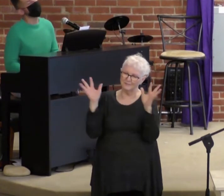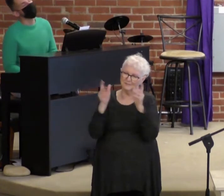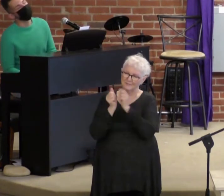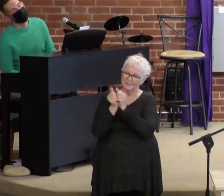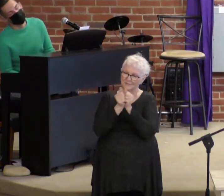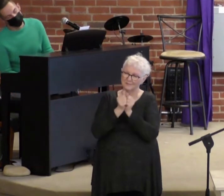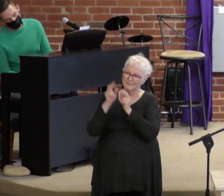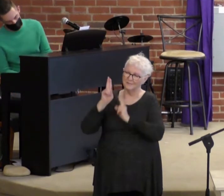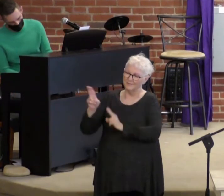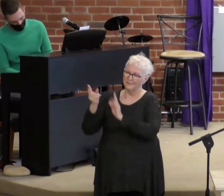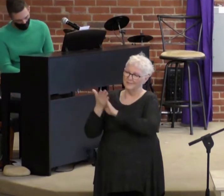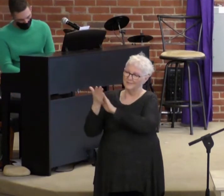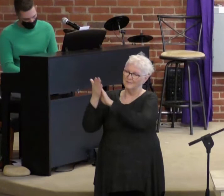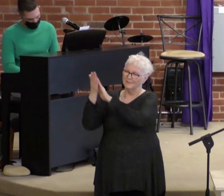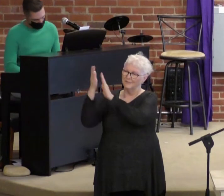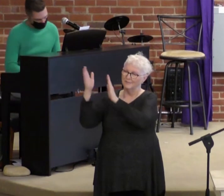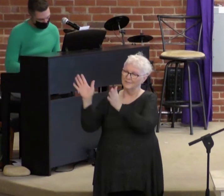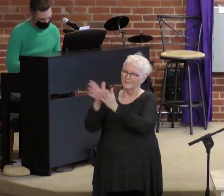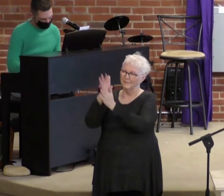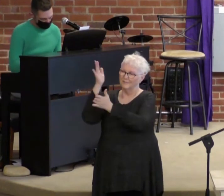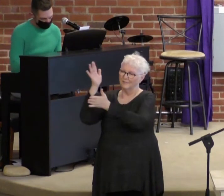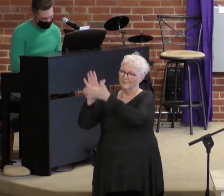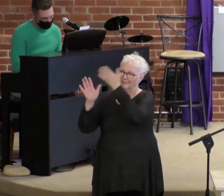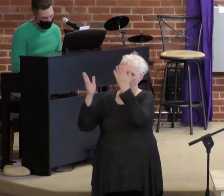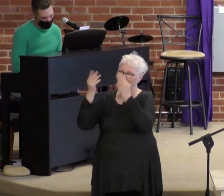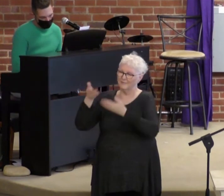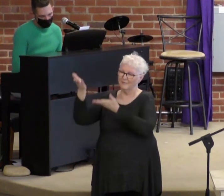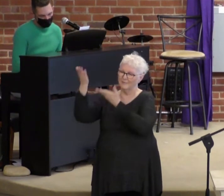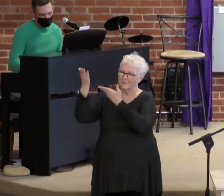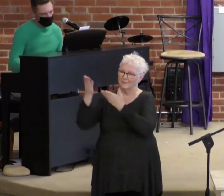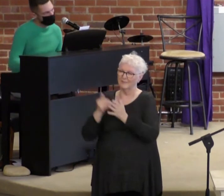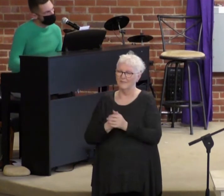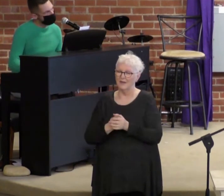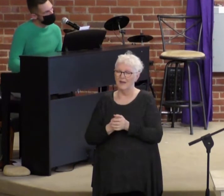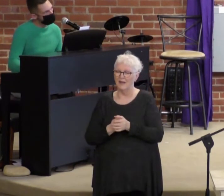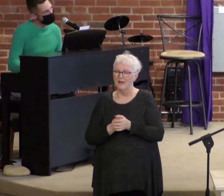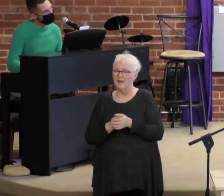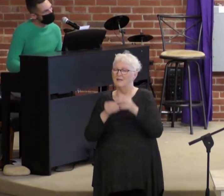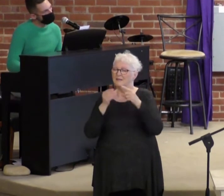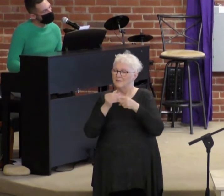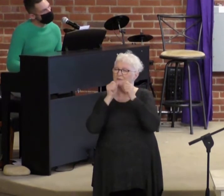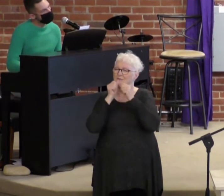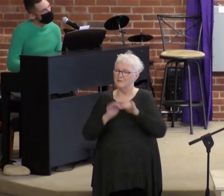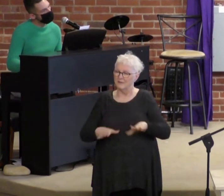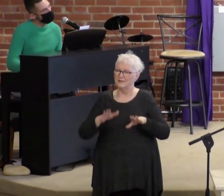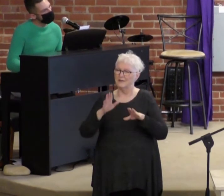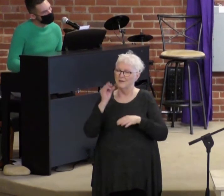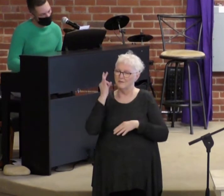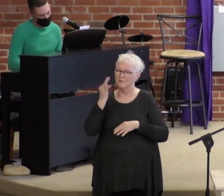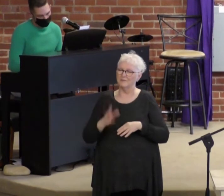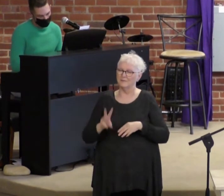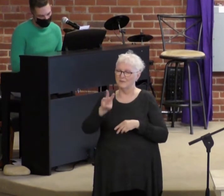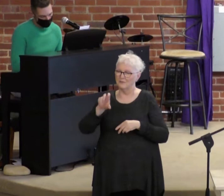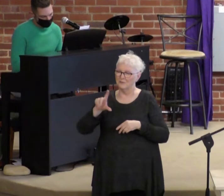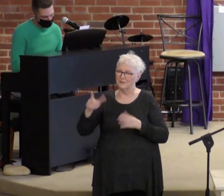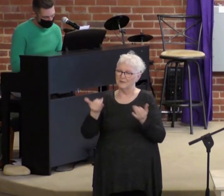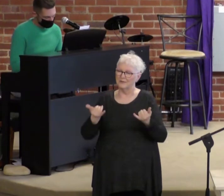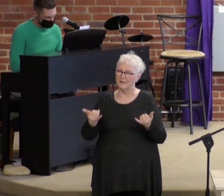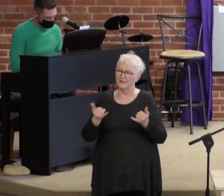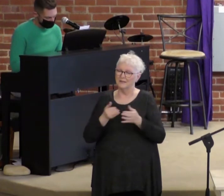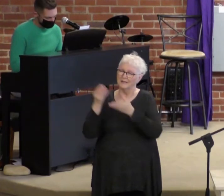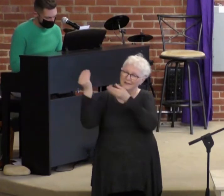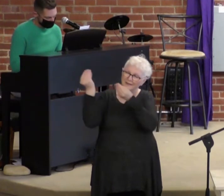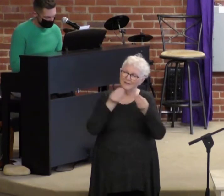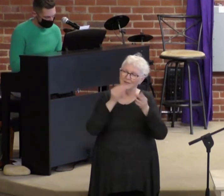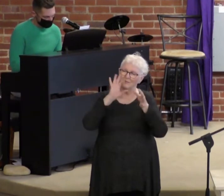glorify you. I ask a special blessing on Pastor Will today. I know you've given him the perfect message, Lord, and we